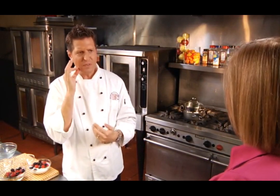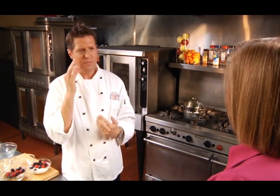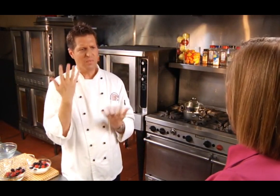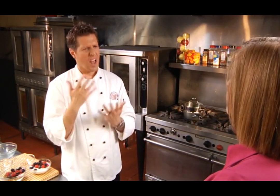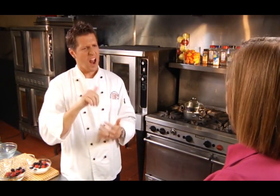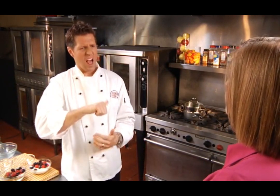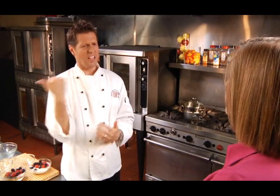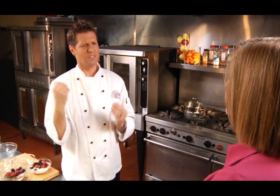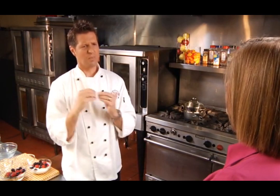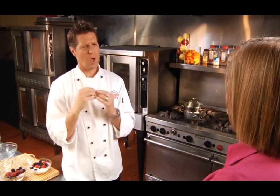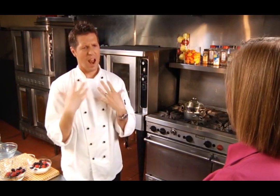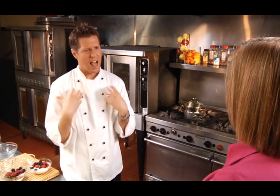be healthier?